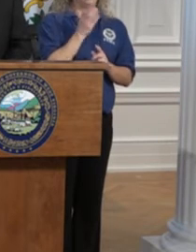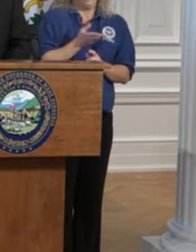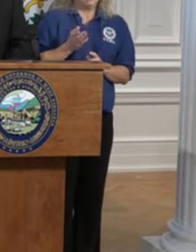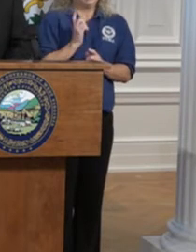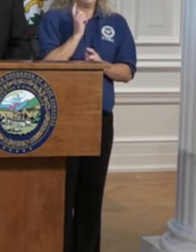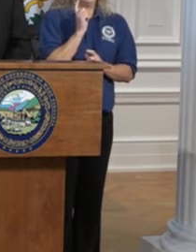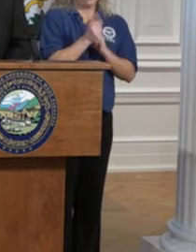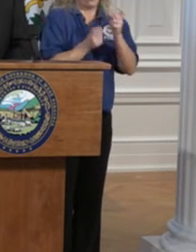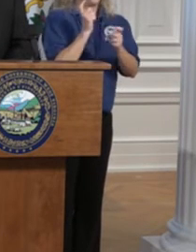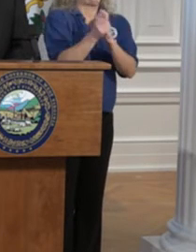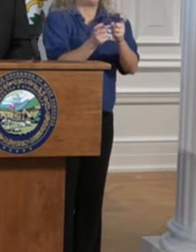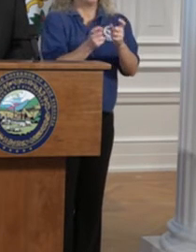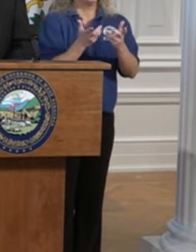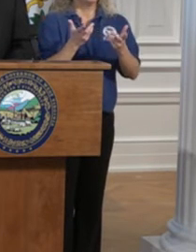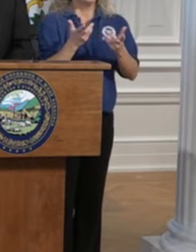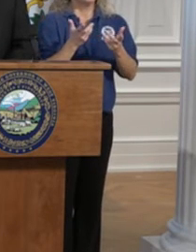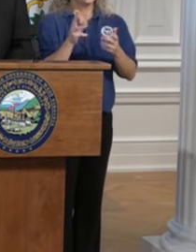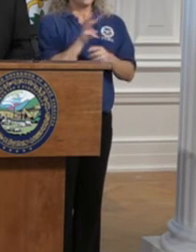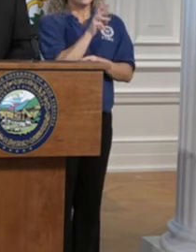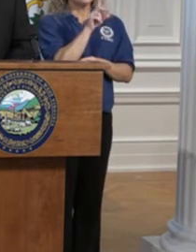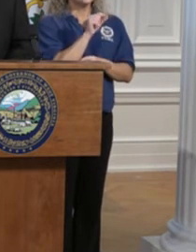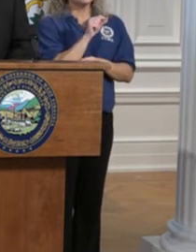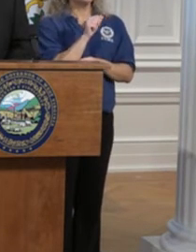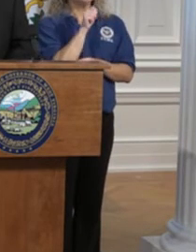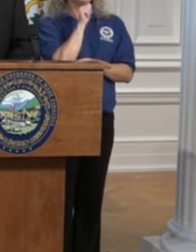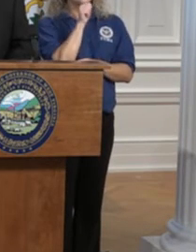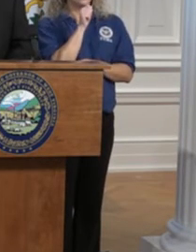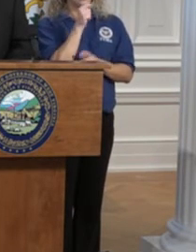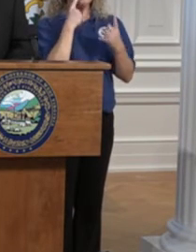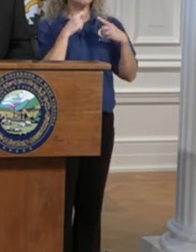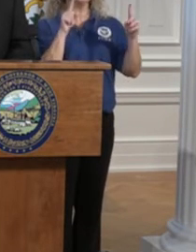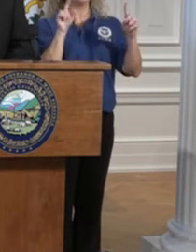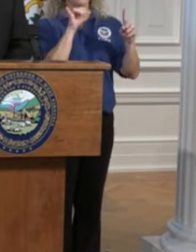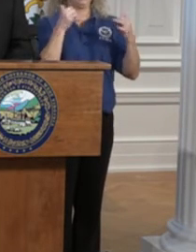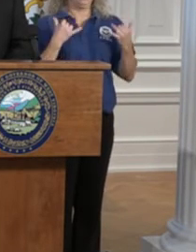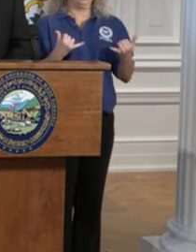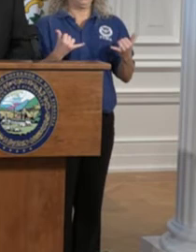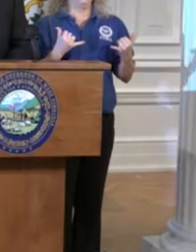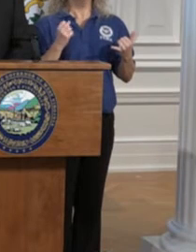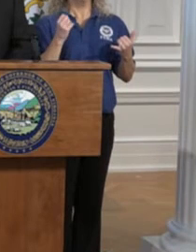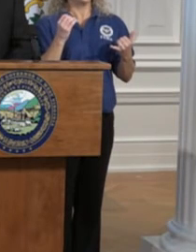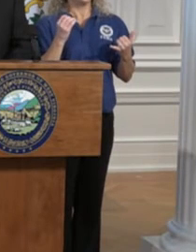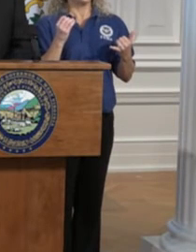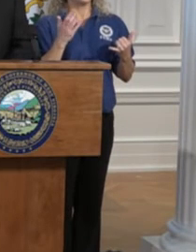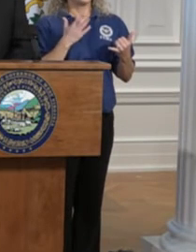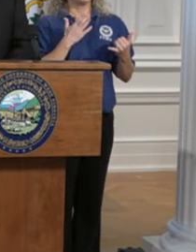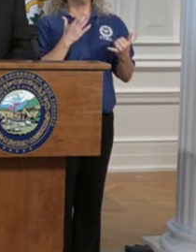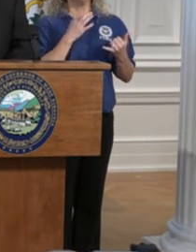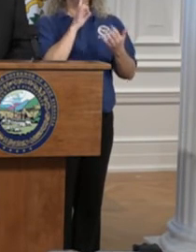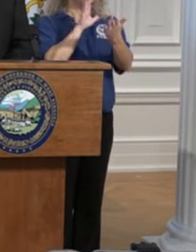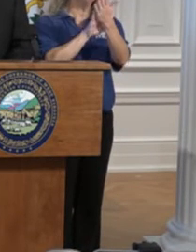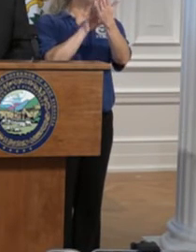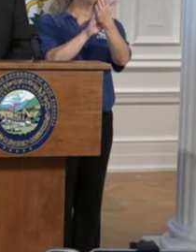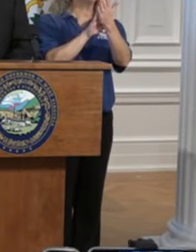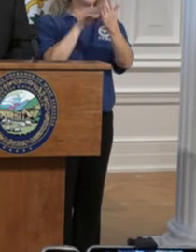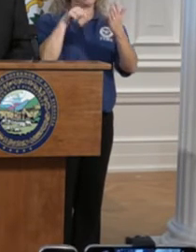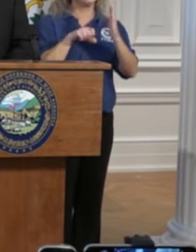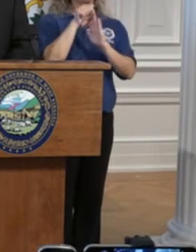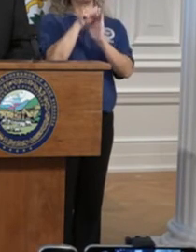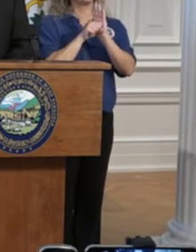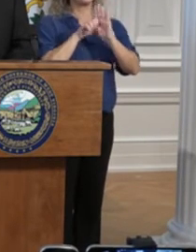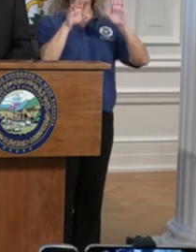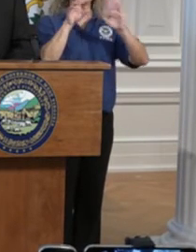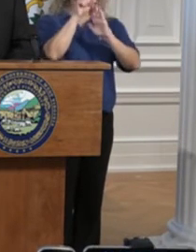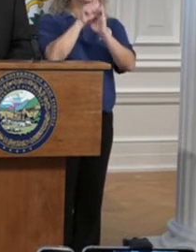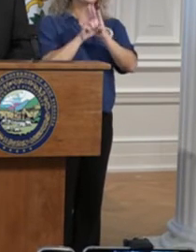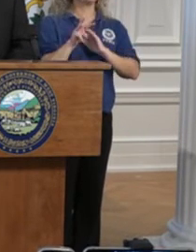items, West Virginia would not be as far as we are right now. So my hat's off to this state, this great